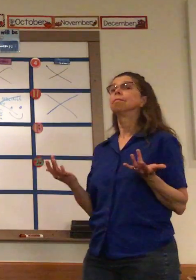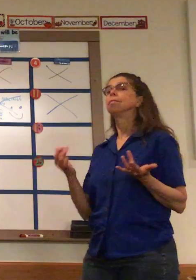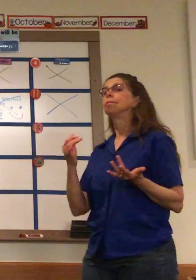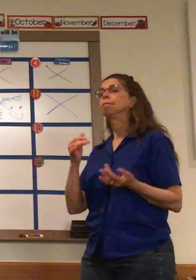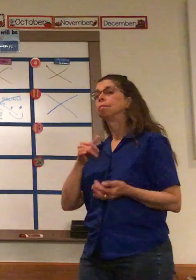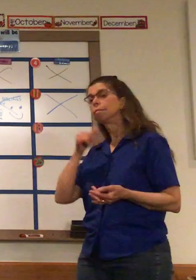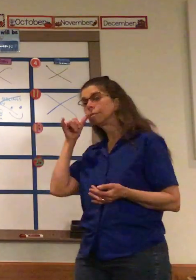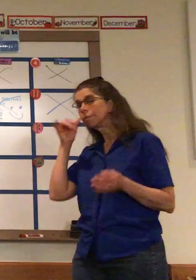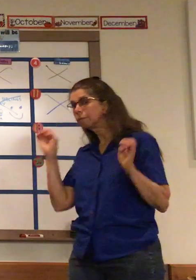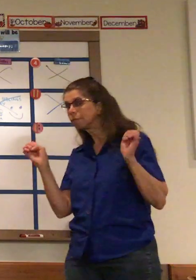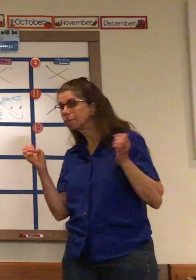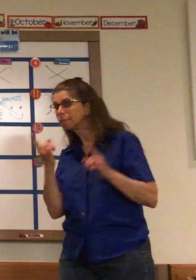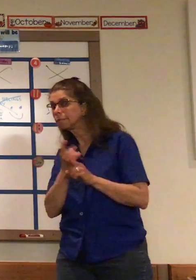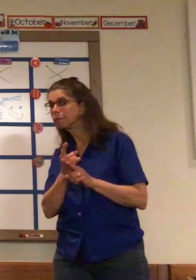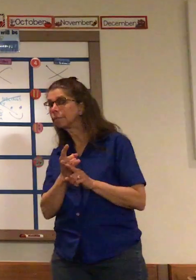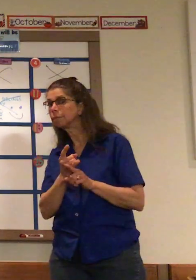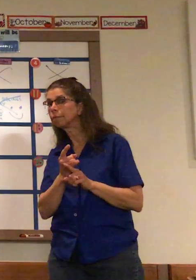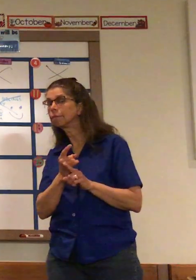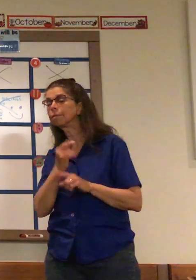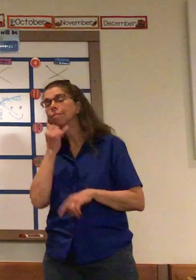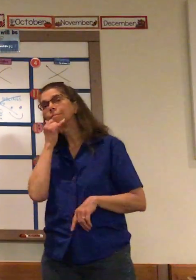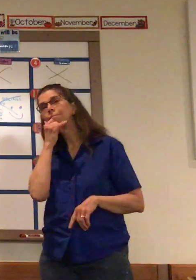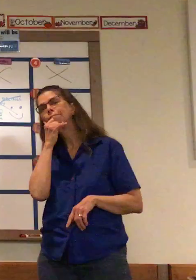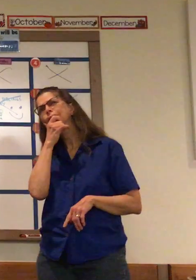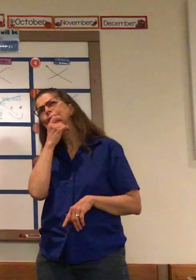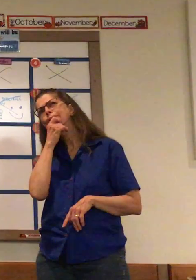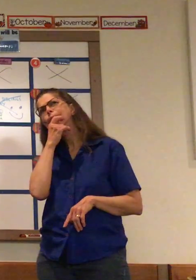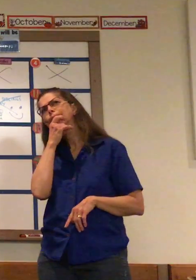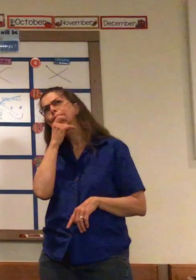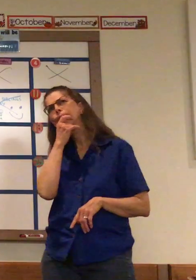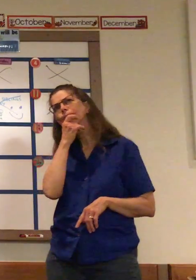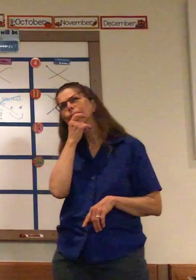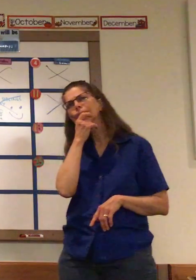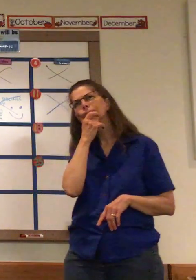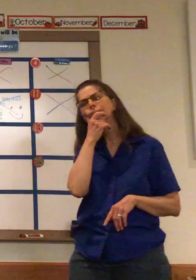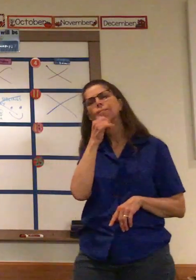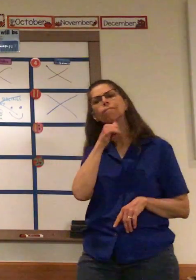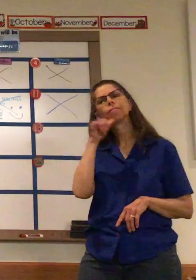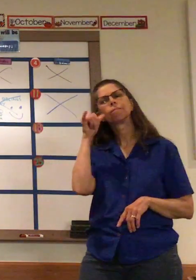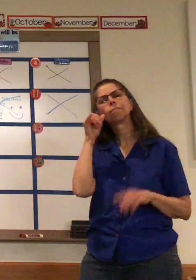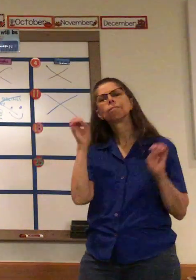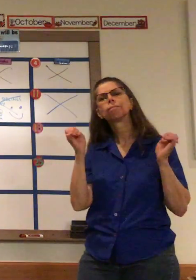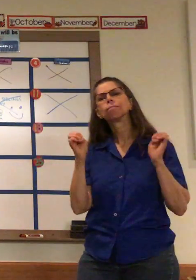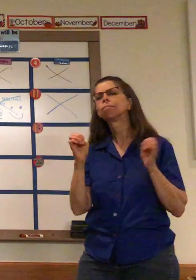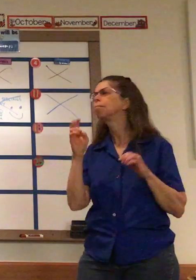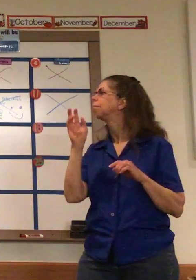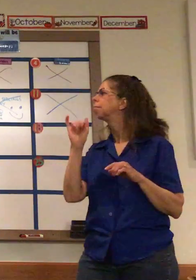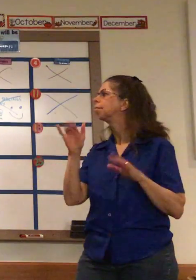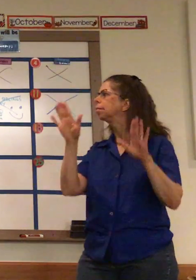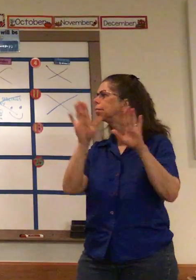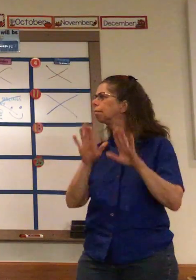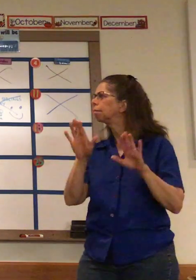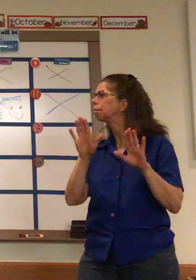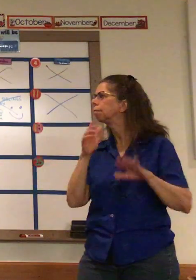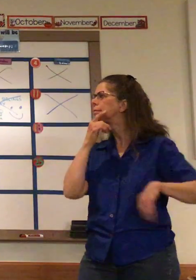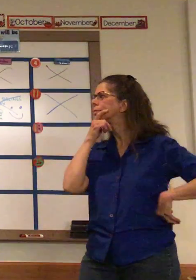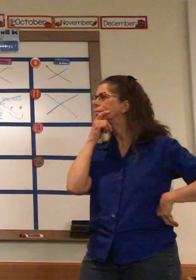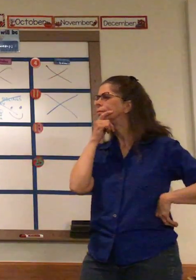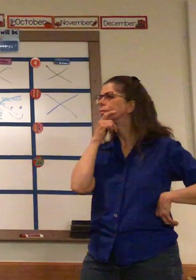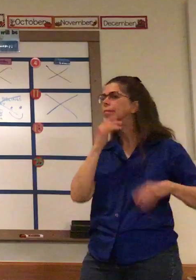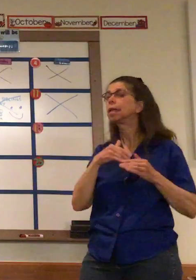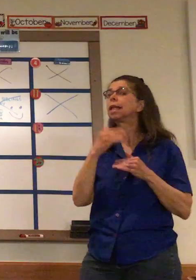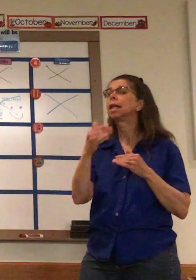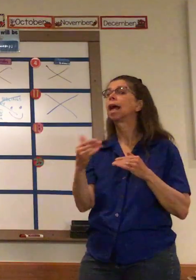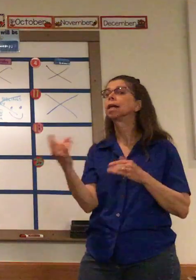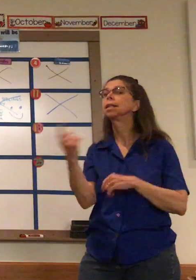yesterday was Easter, right? If yesterday was Easter, and that was on a Sunday,